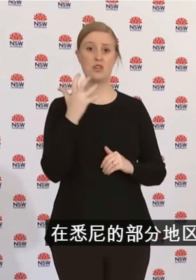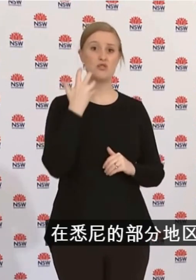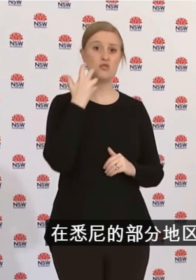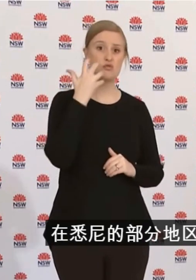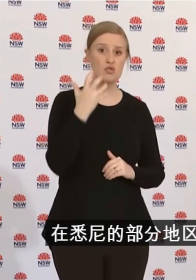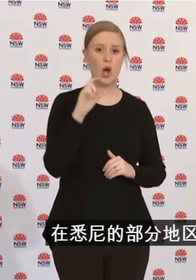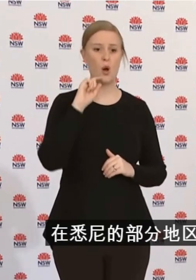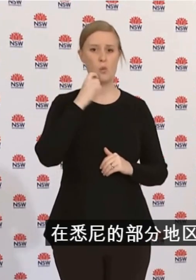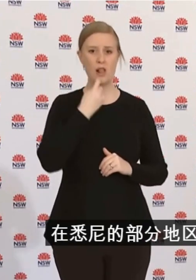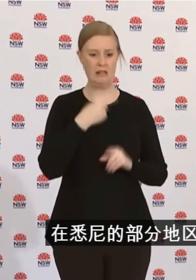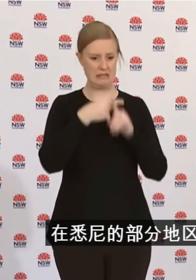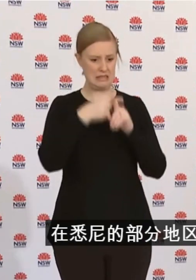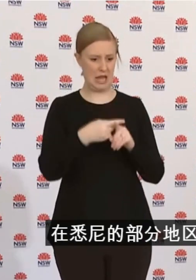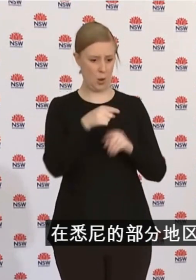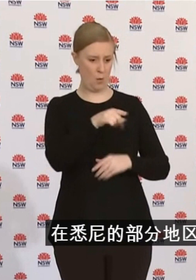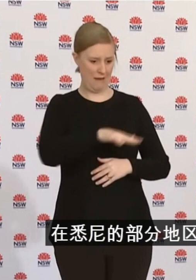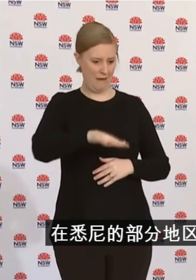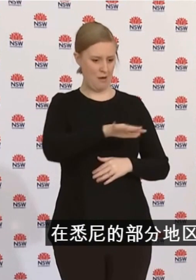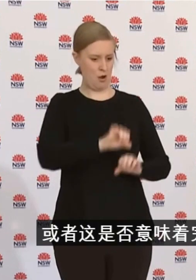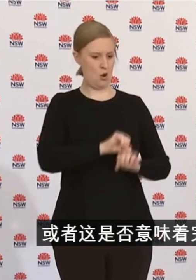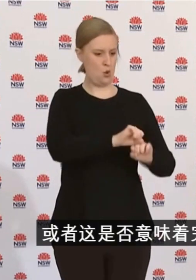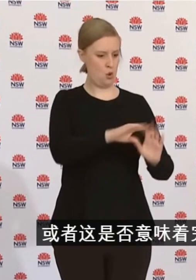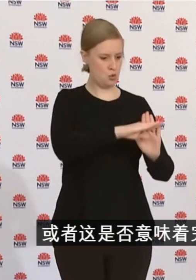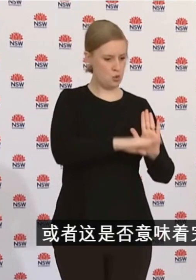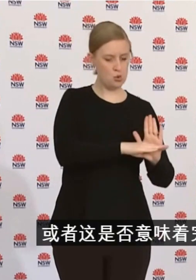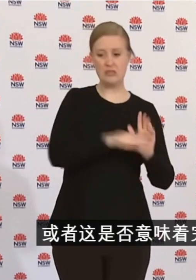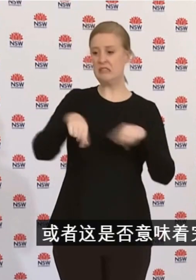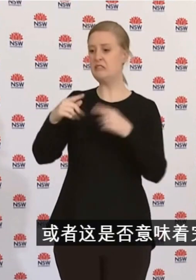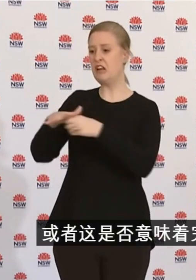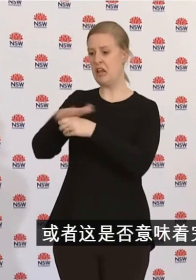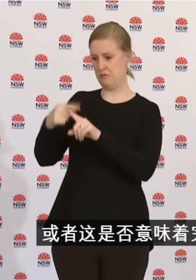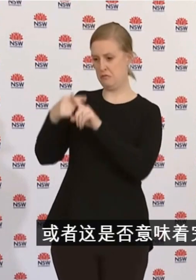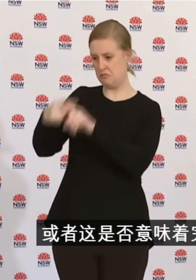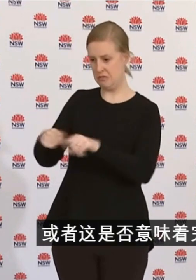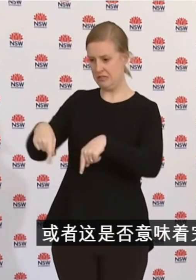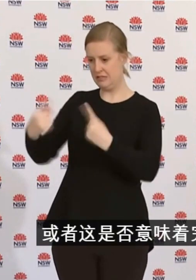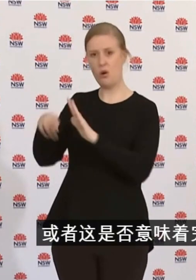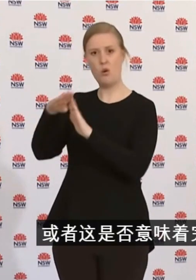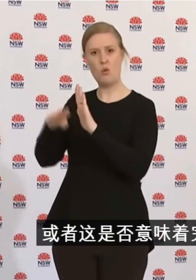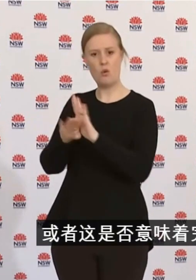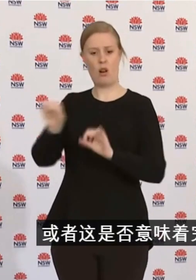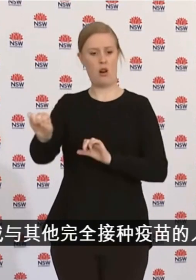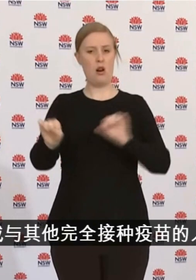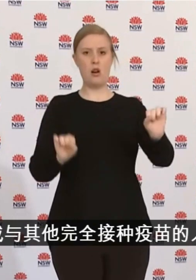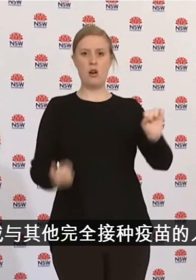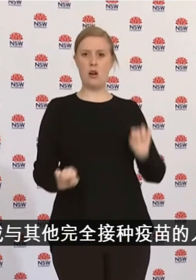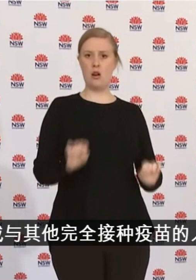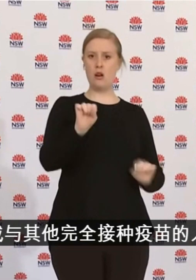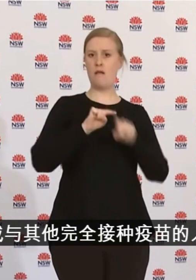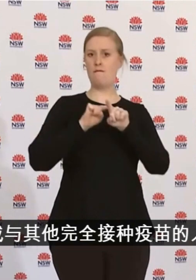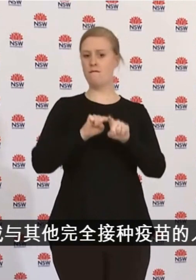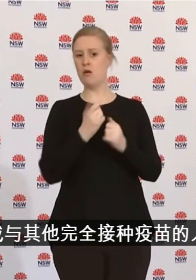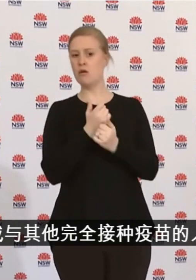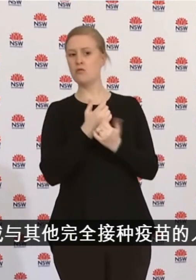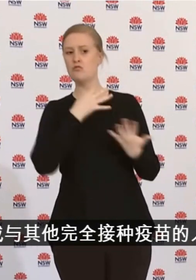in parts of Sydney with low or no COVID cases? Or could it mean that fully vaccinated people will be given the right to visit or carpool with